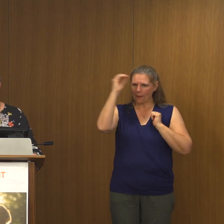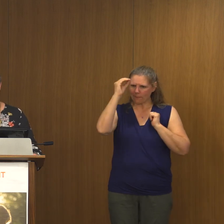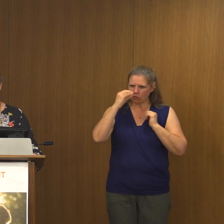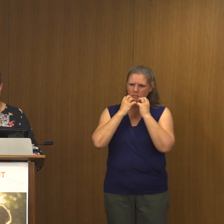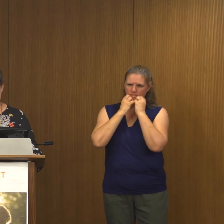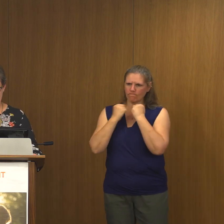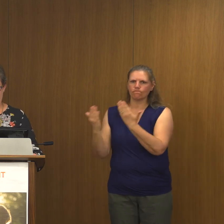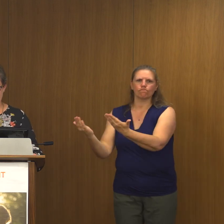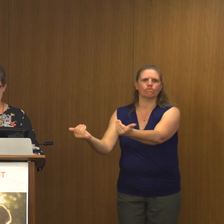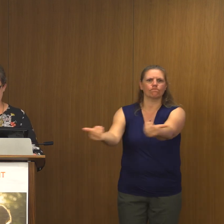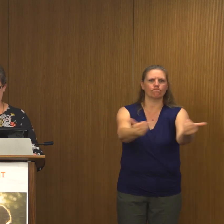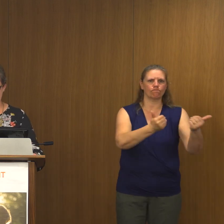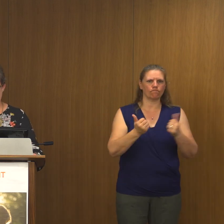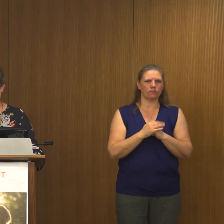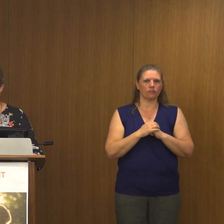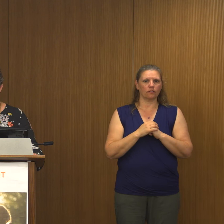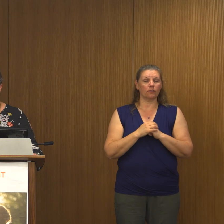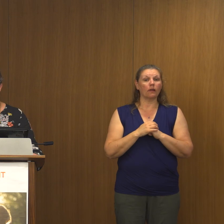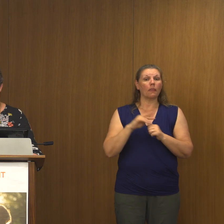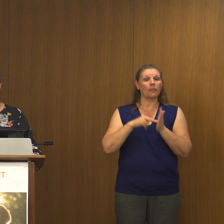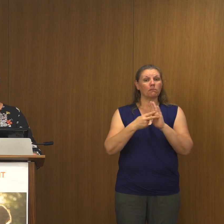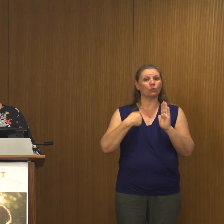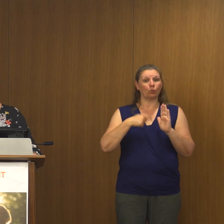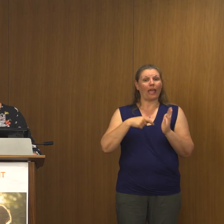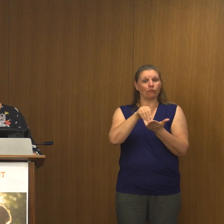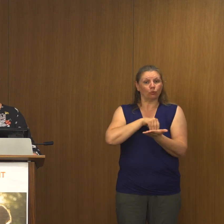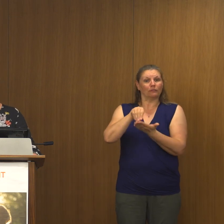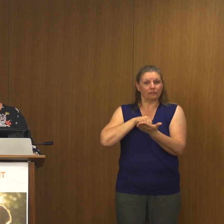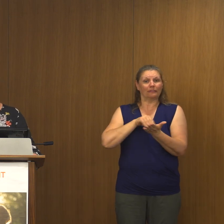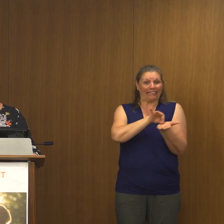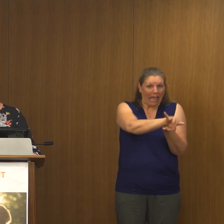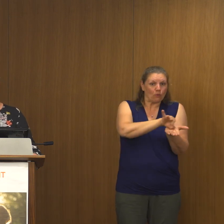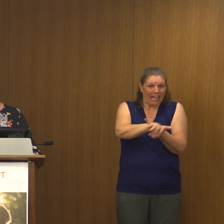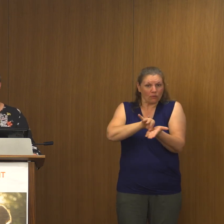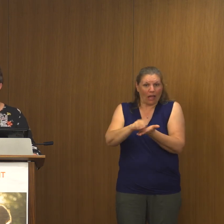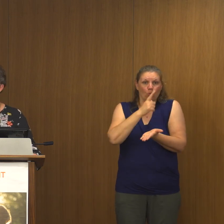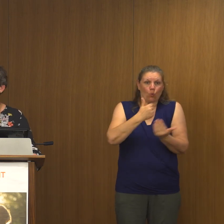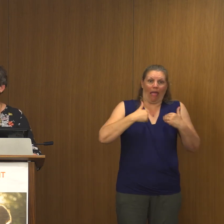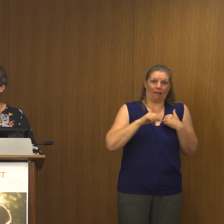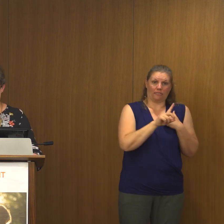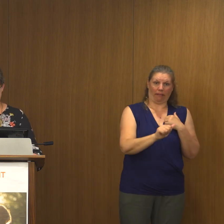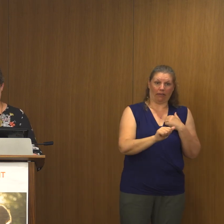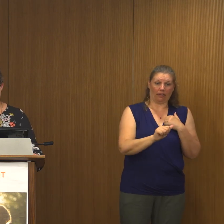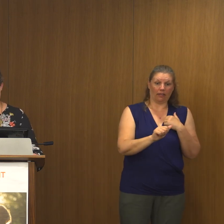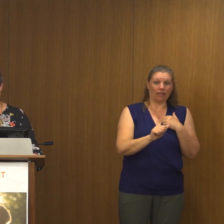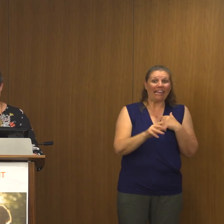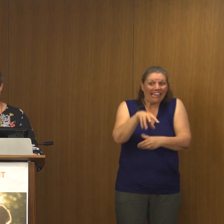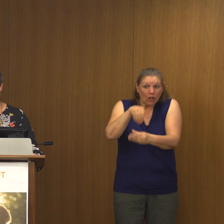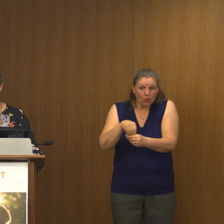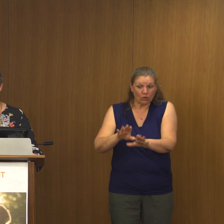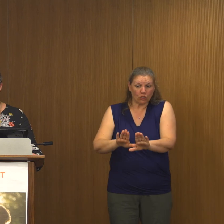policy. And that means creating population counts for all Canadians affected by disability, including children and hardly